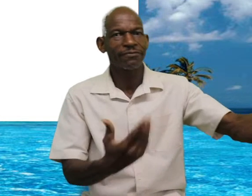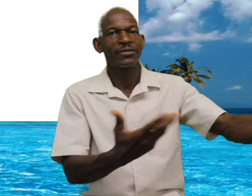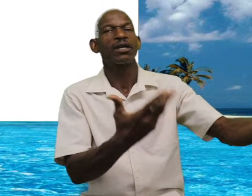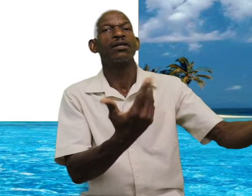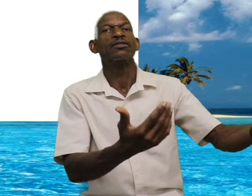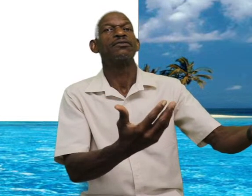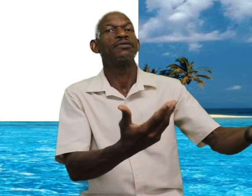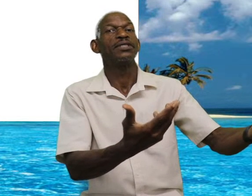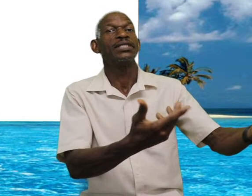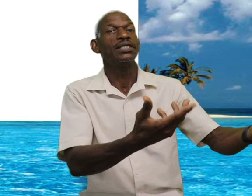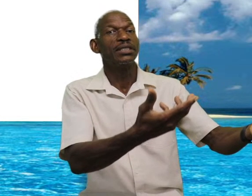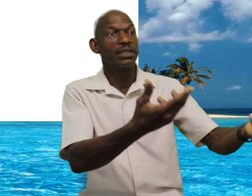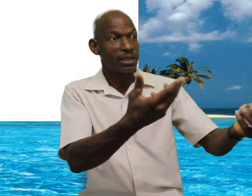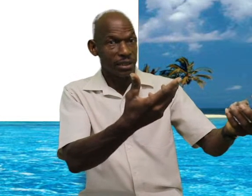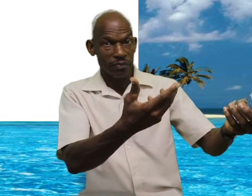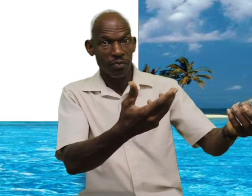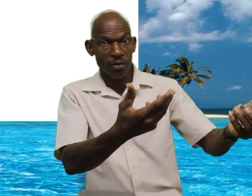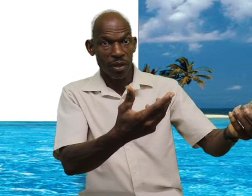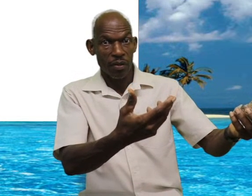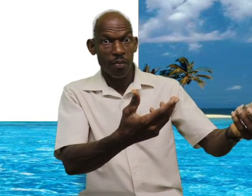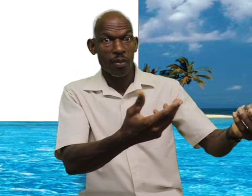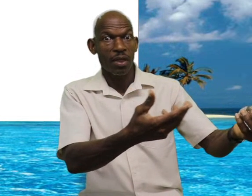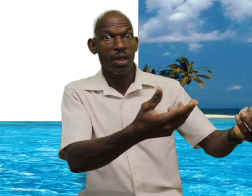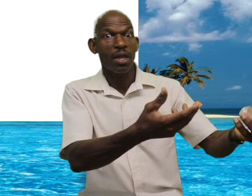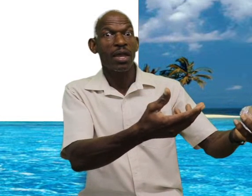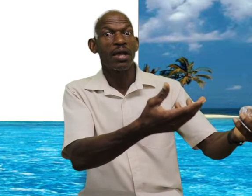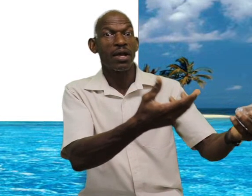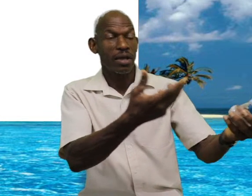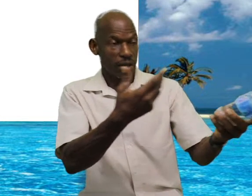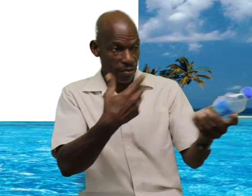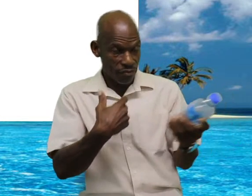went to the shop with my money.